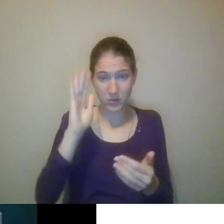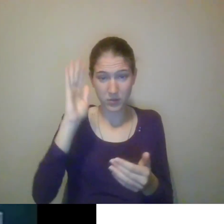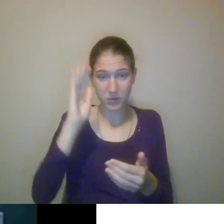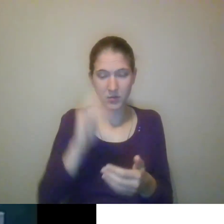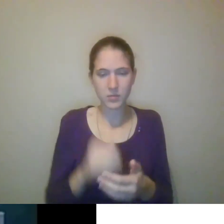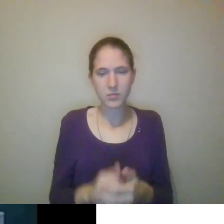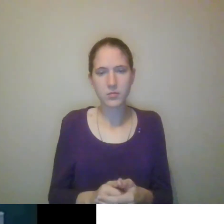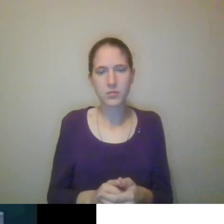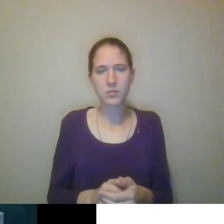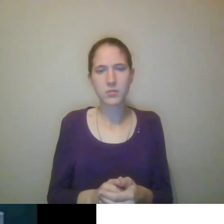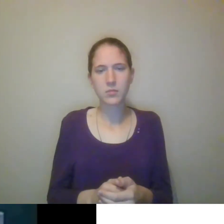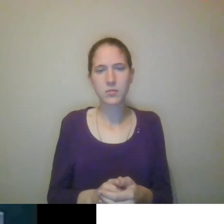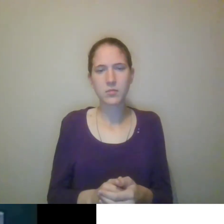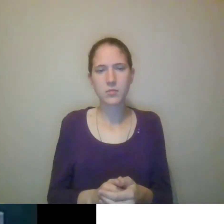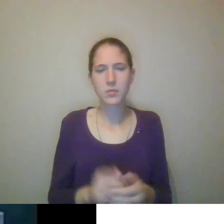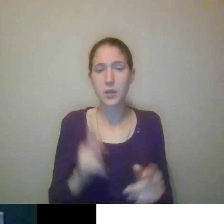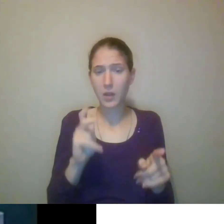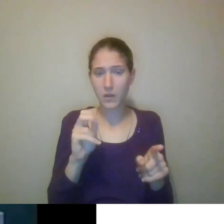quart of water?